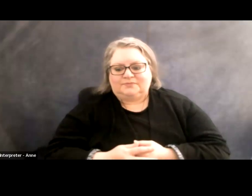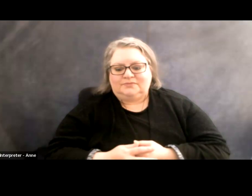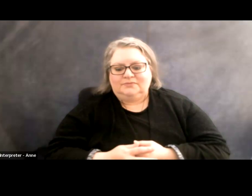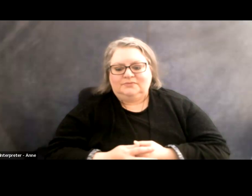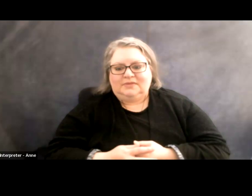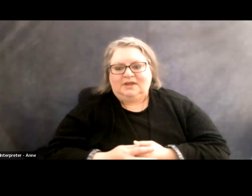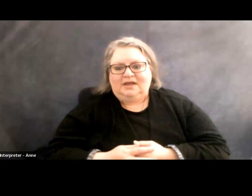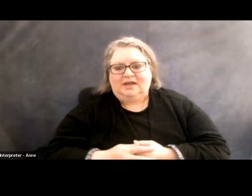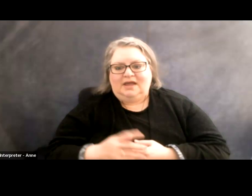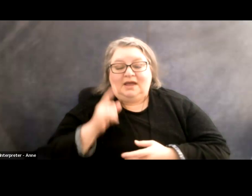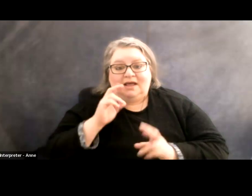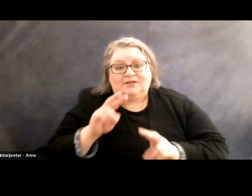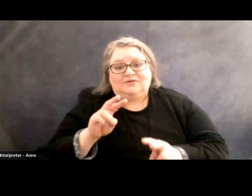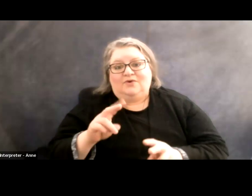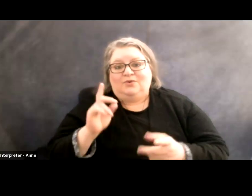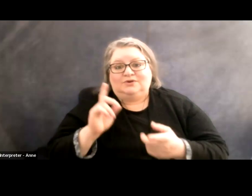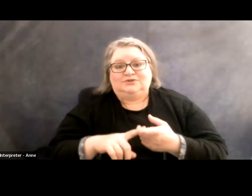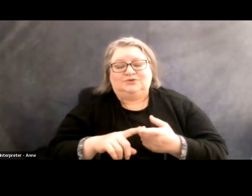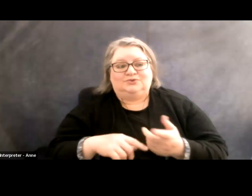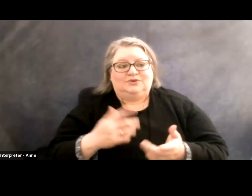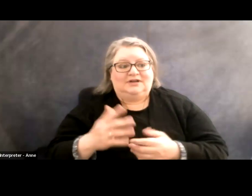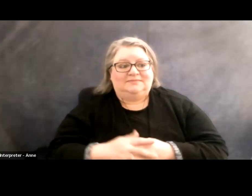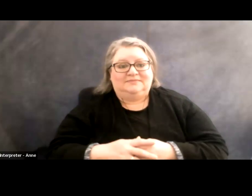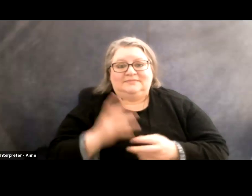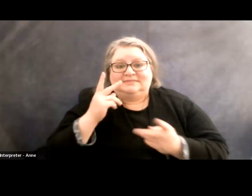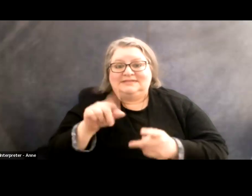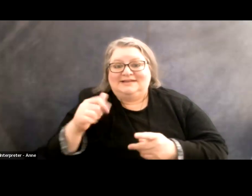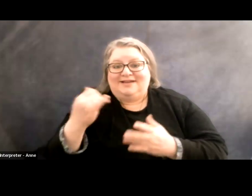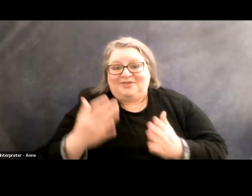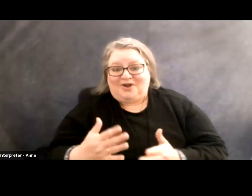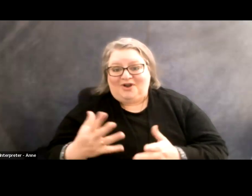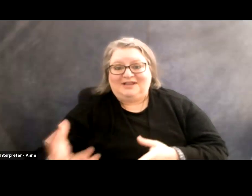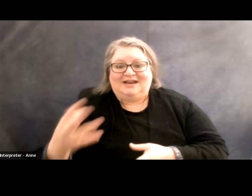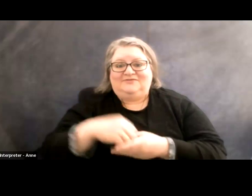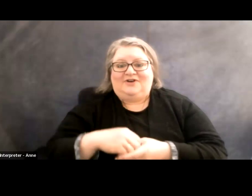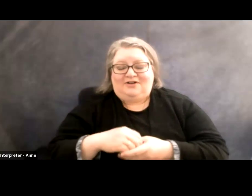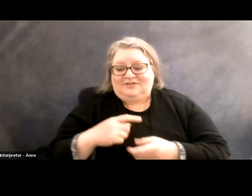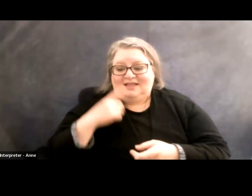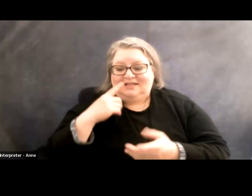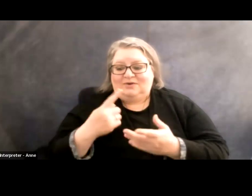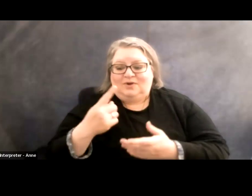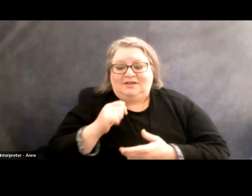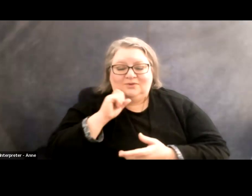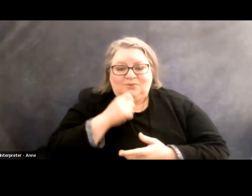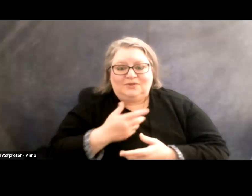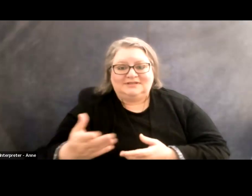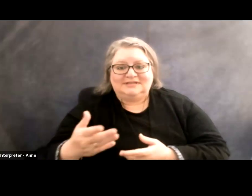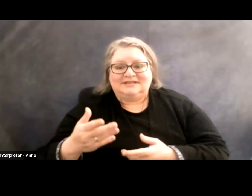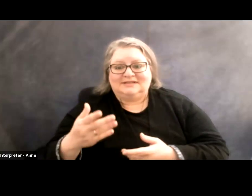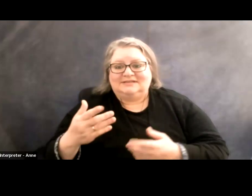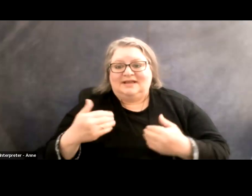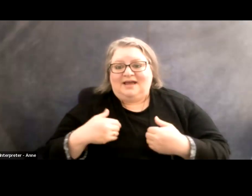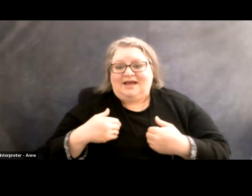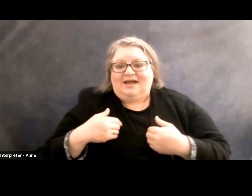And look forward to seeing other artists get involved in it. I think one of the coolest things to